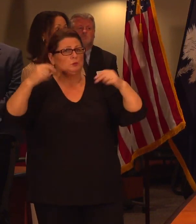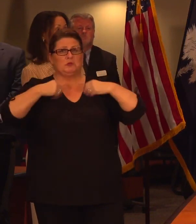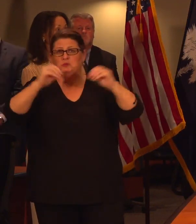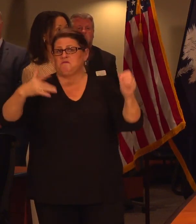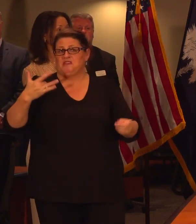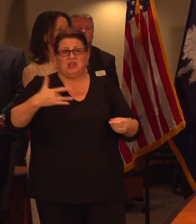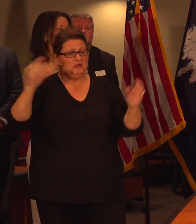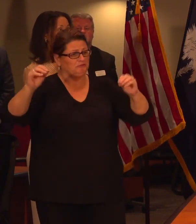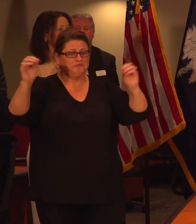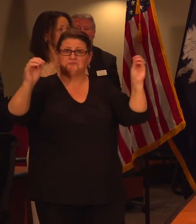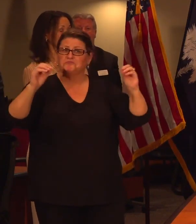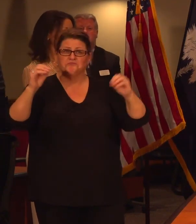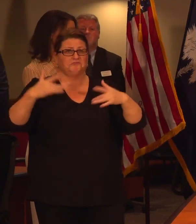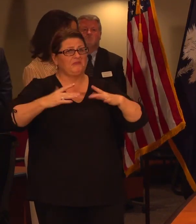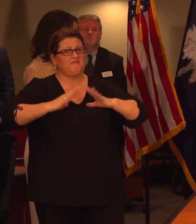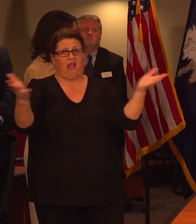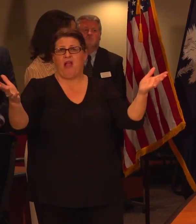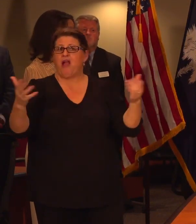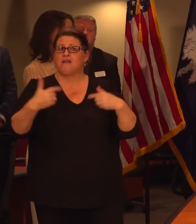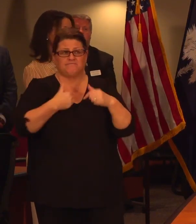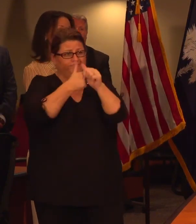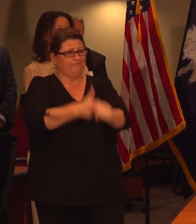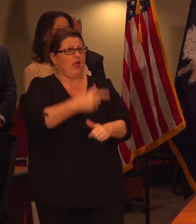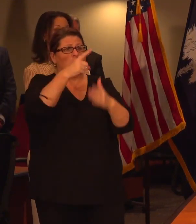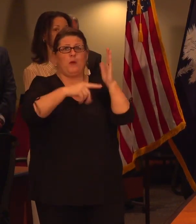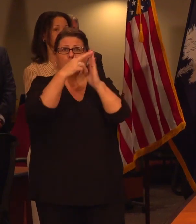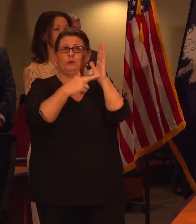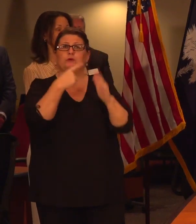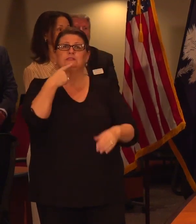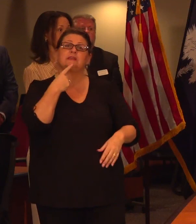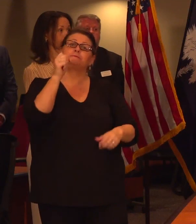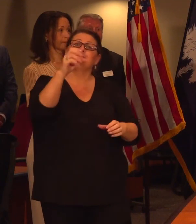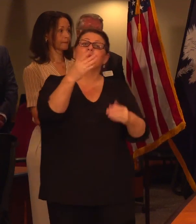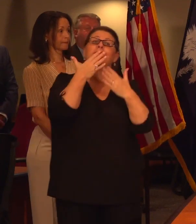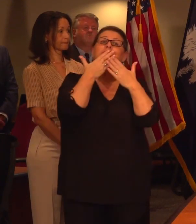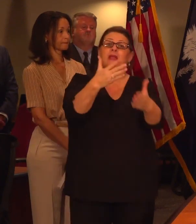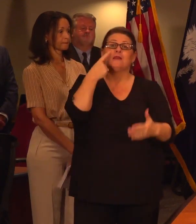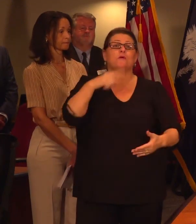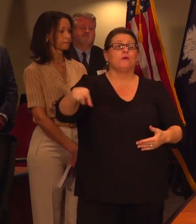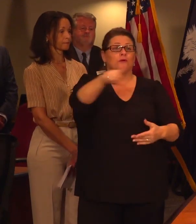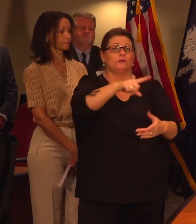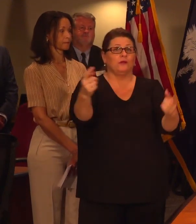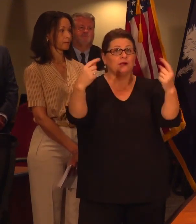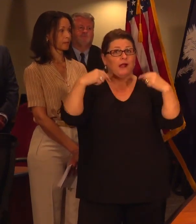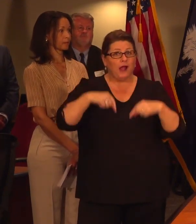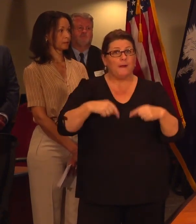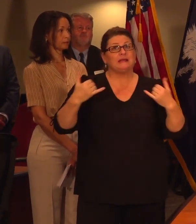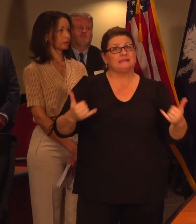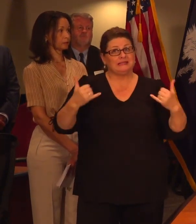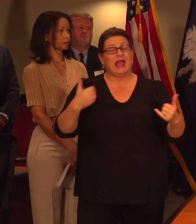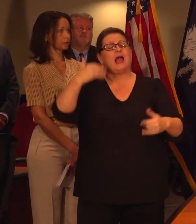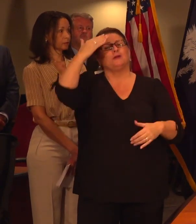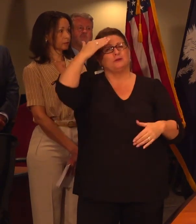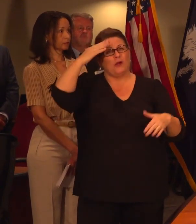of the symptoms. I'm following the protocol. I want to thank all of you for coming. Particularly today was